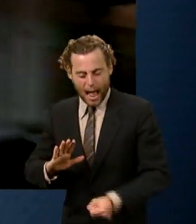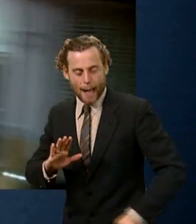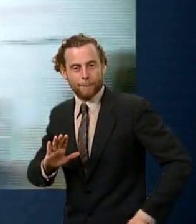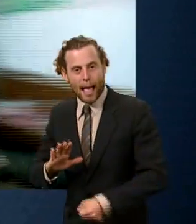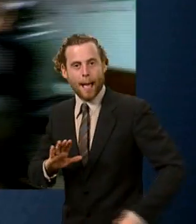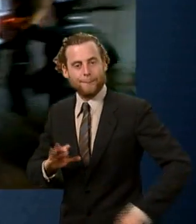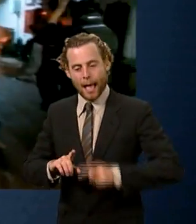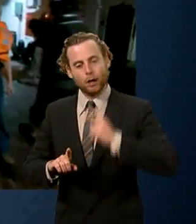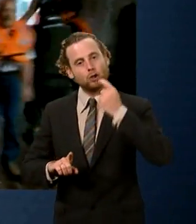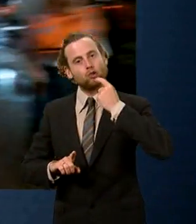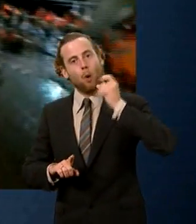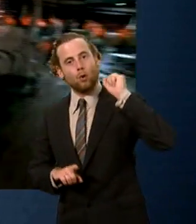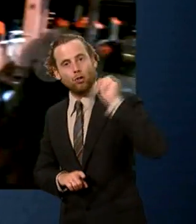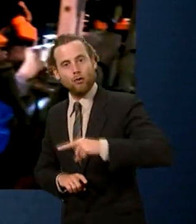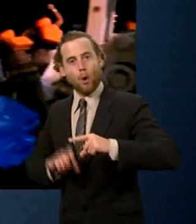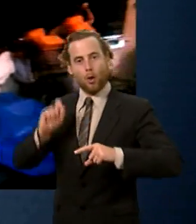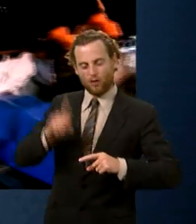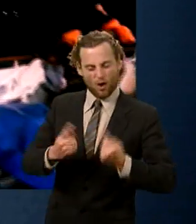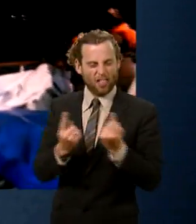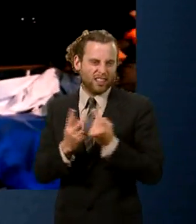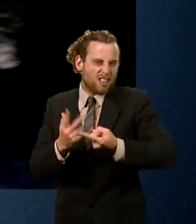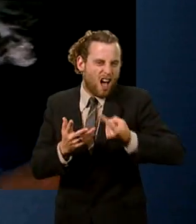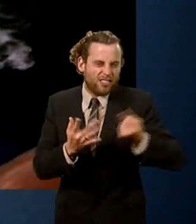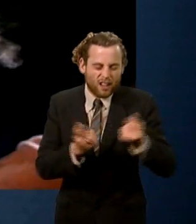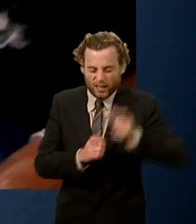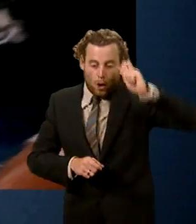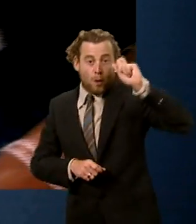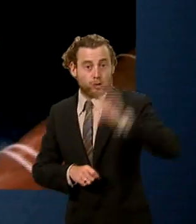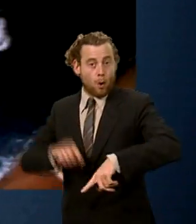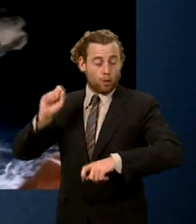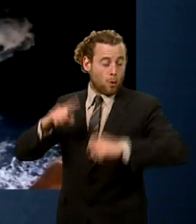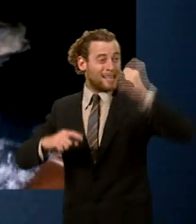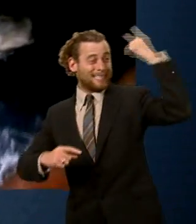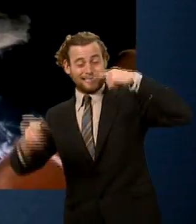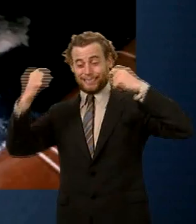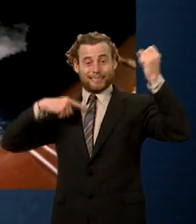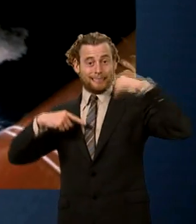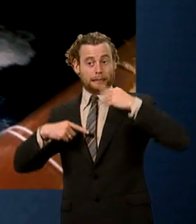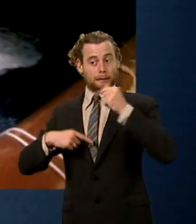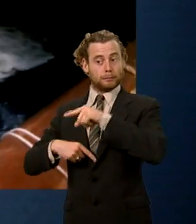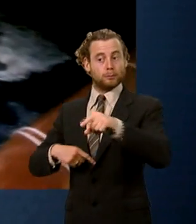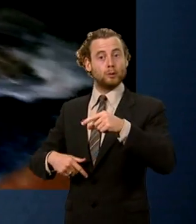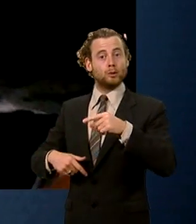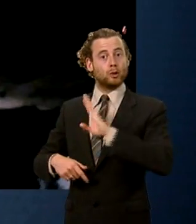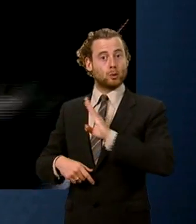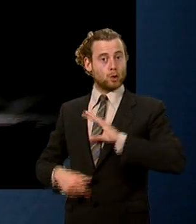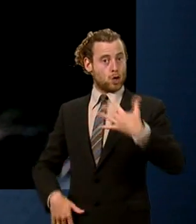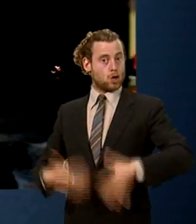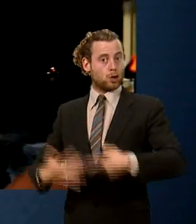us stones and, I don't know, junk that they had over there on the ship. Several soldiers got hurt from that.